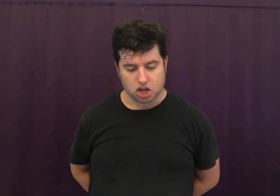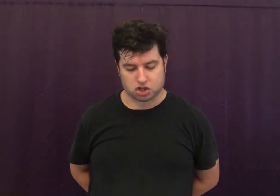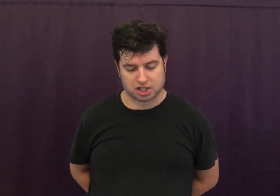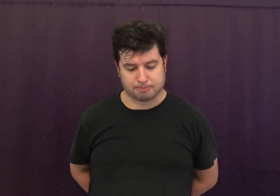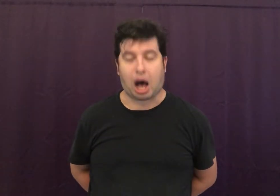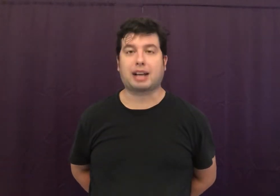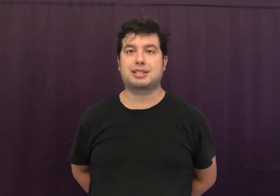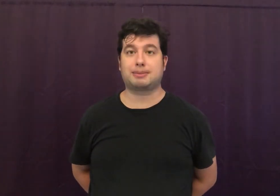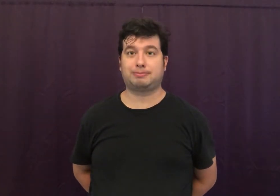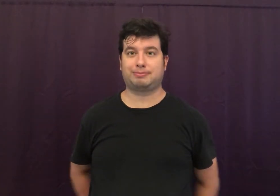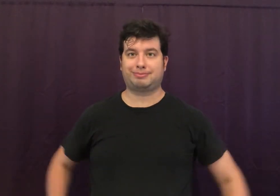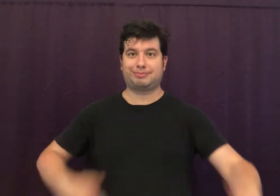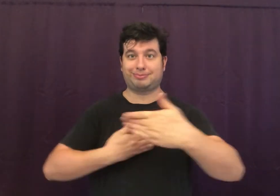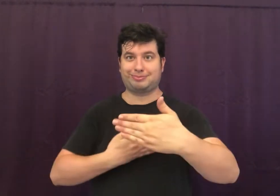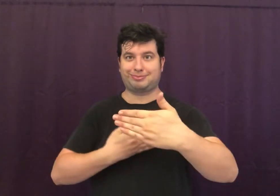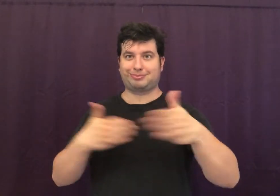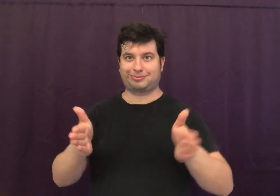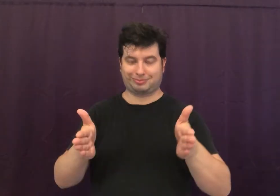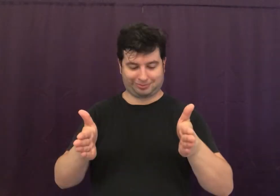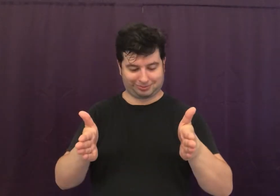Just a box.